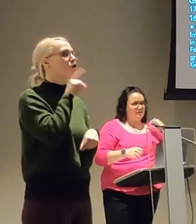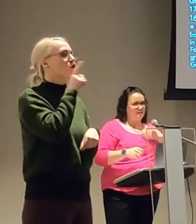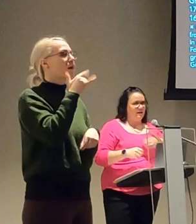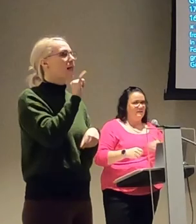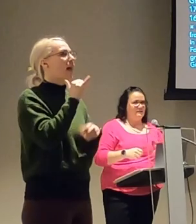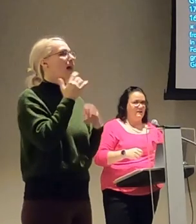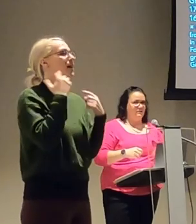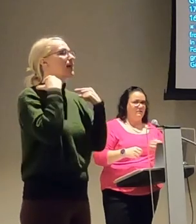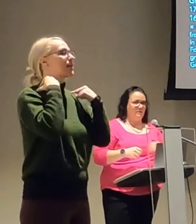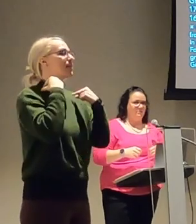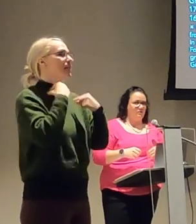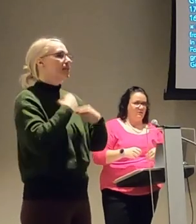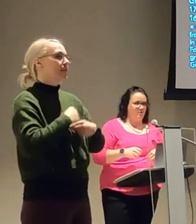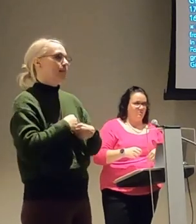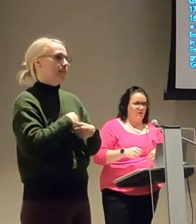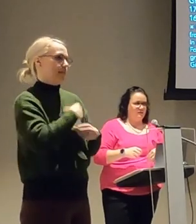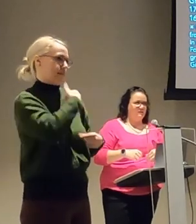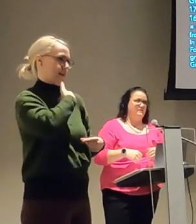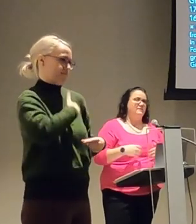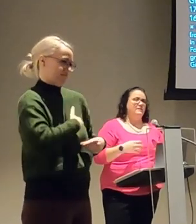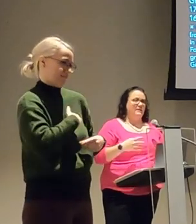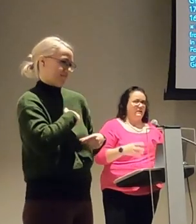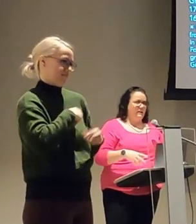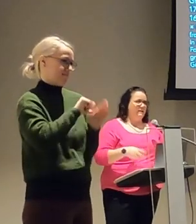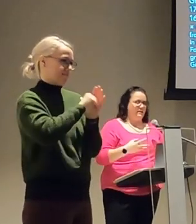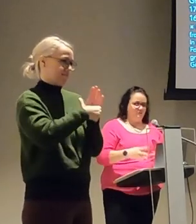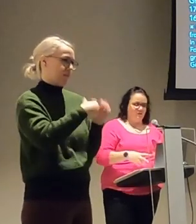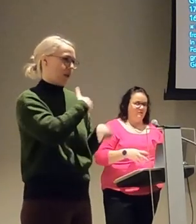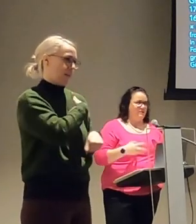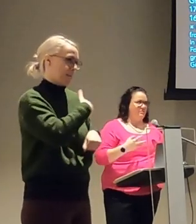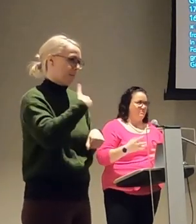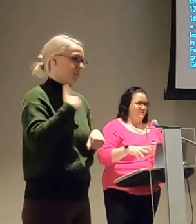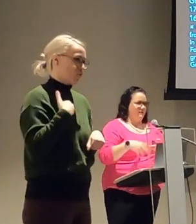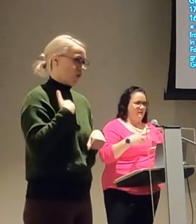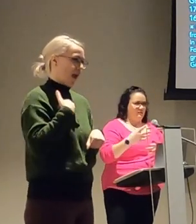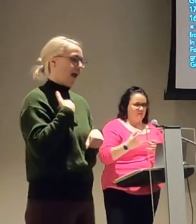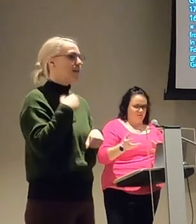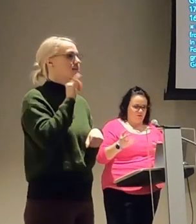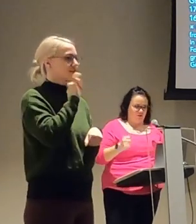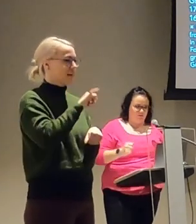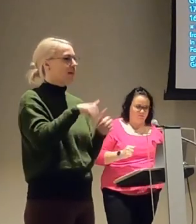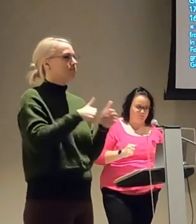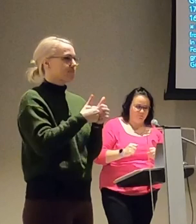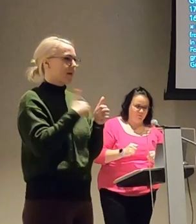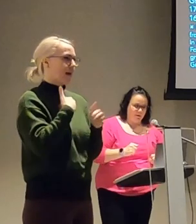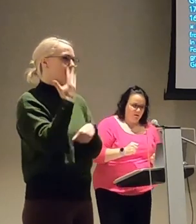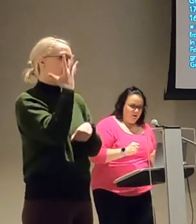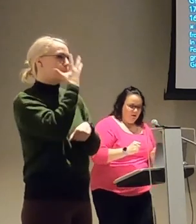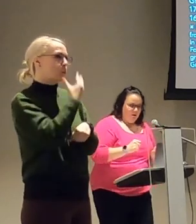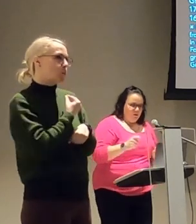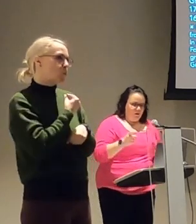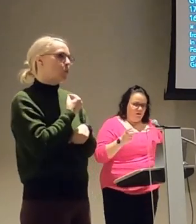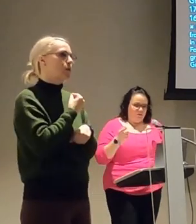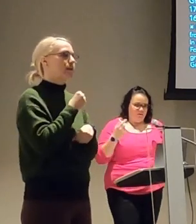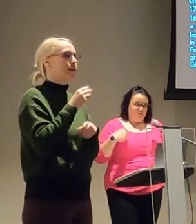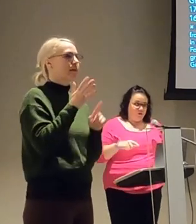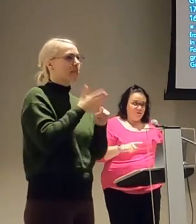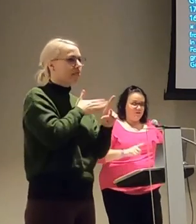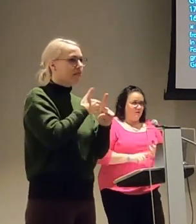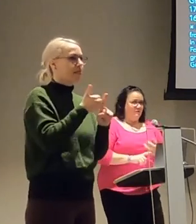shoulder and it snakes down in between her breasts. Again, kind of alluding to beauty and seduction.